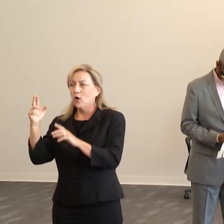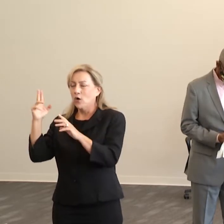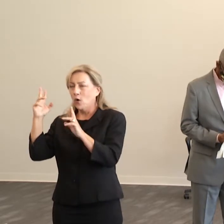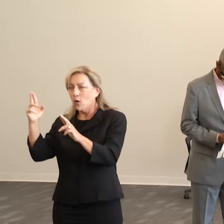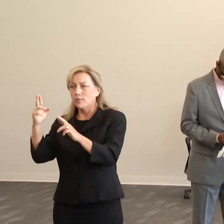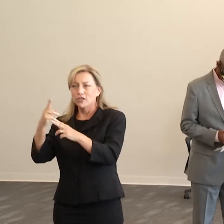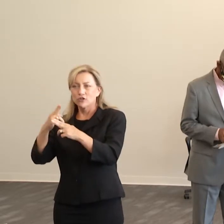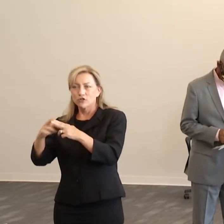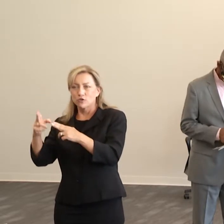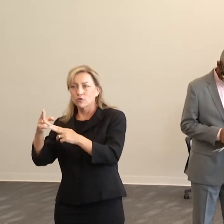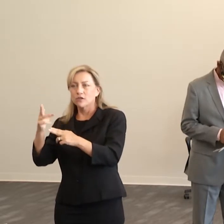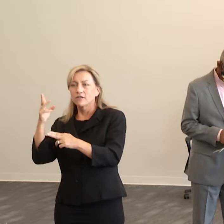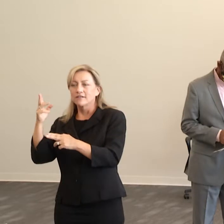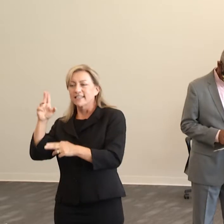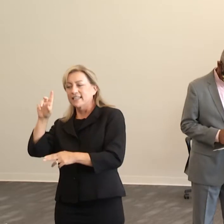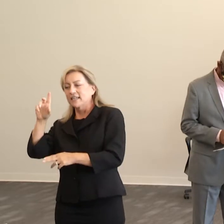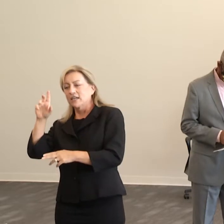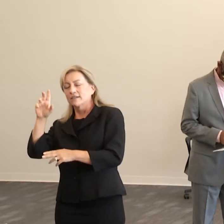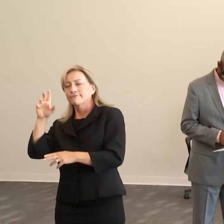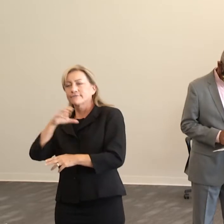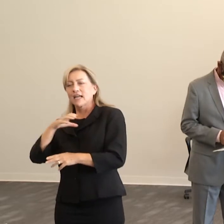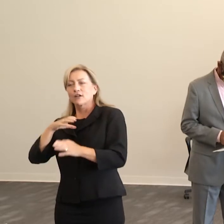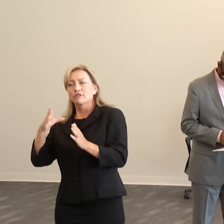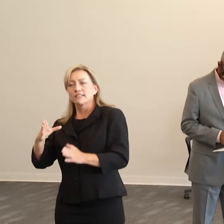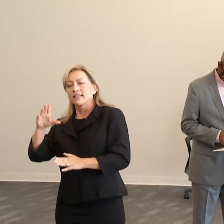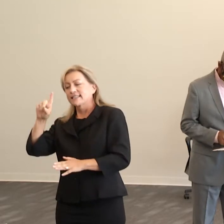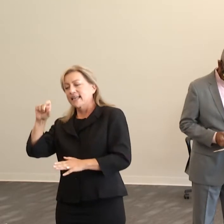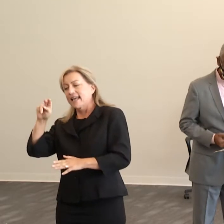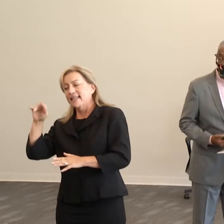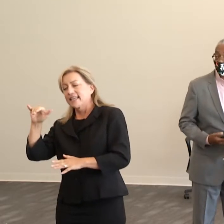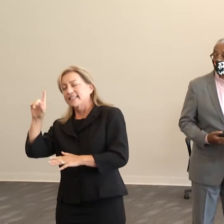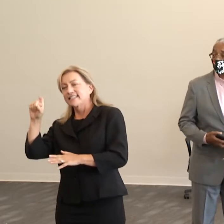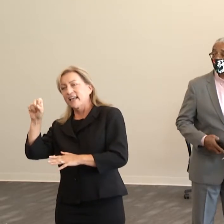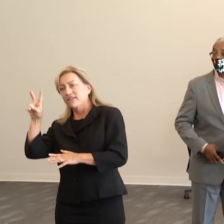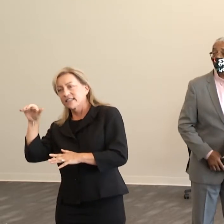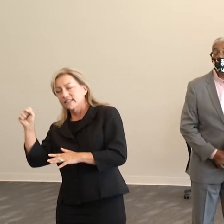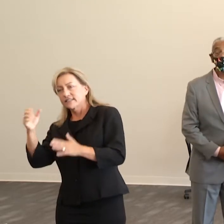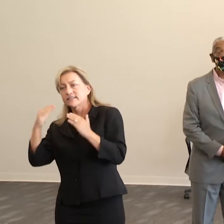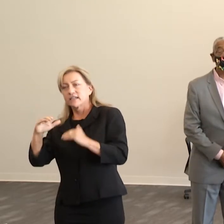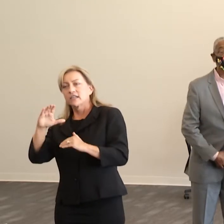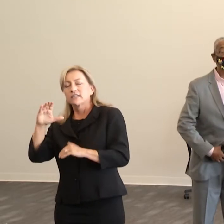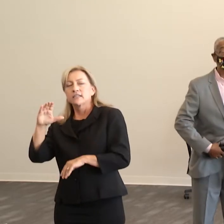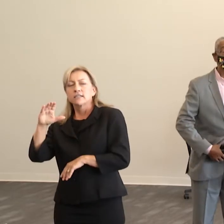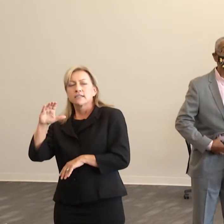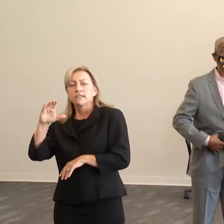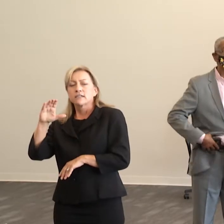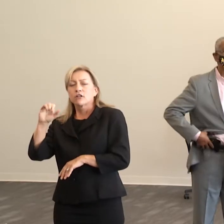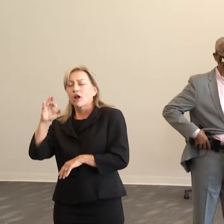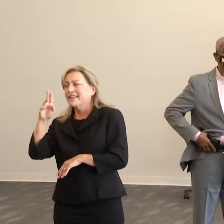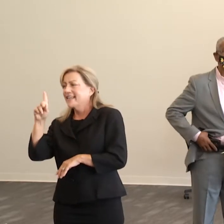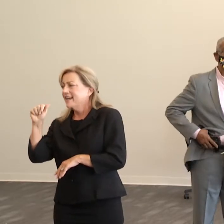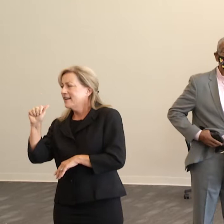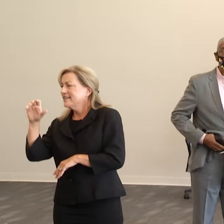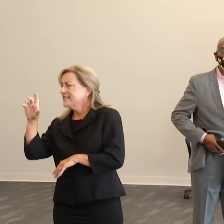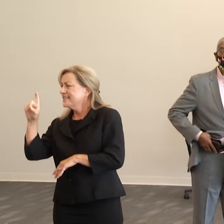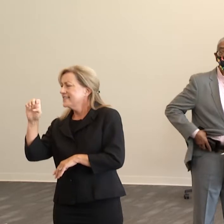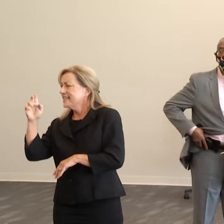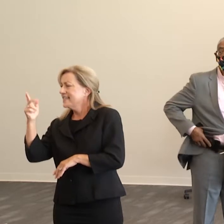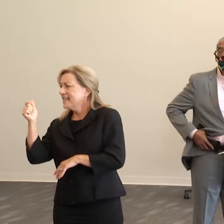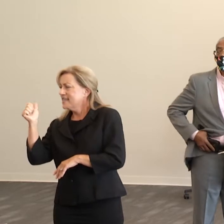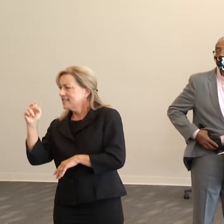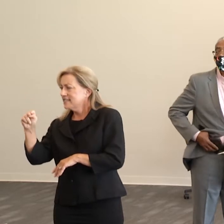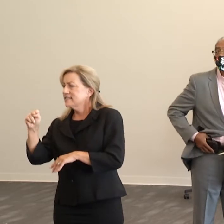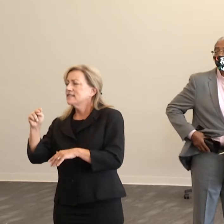Danny Davis, Cook County Commissioner Dennis Deere, Claudia Fegan, our Chief Medical Officer, and Jimmy